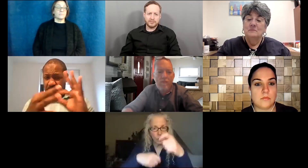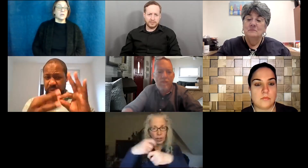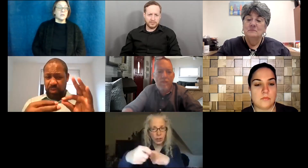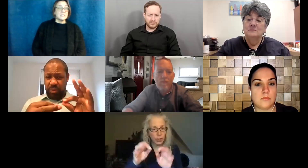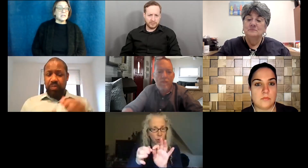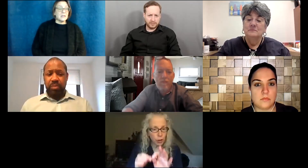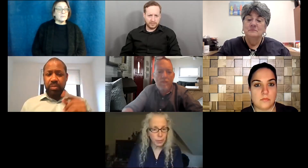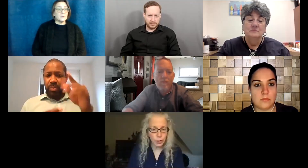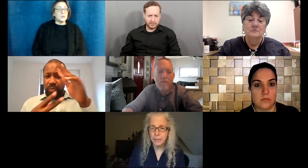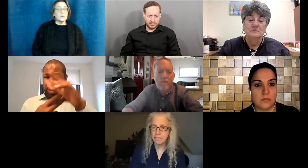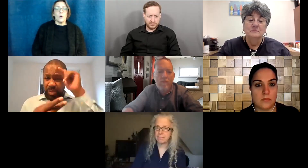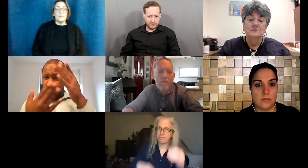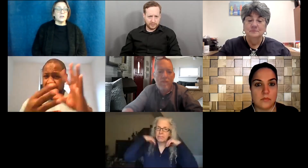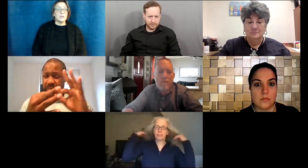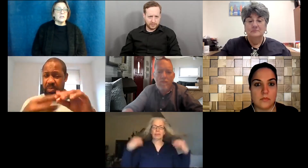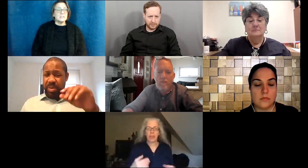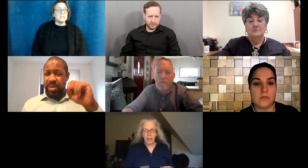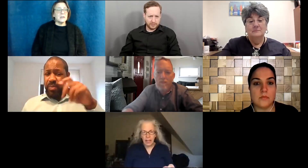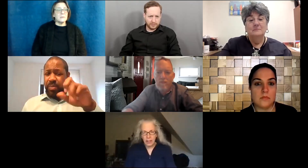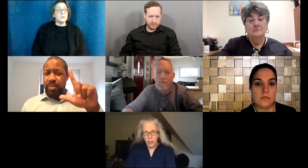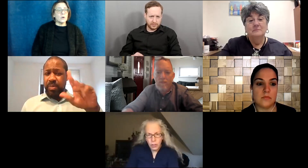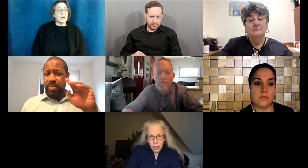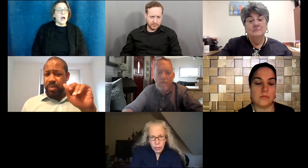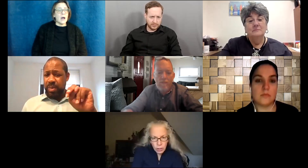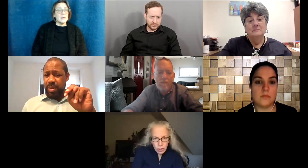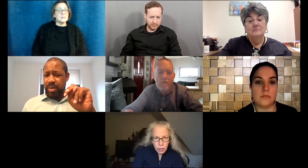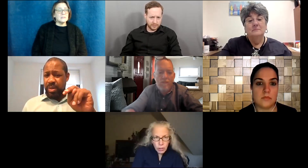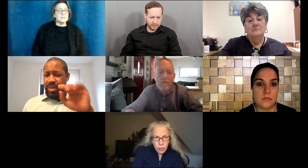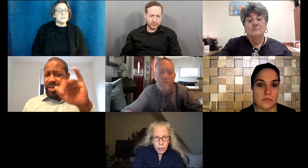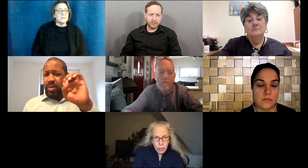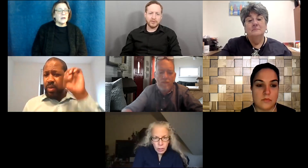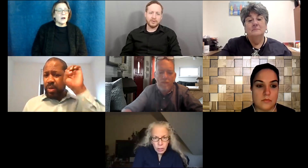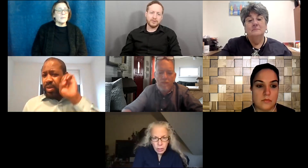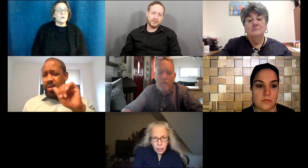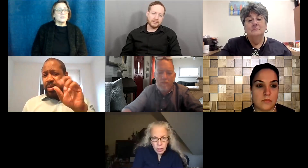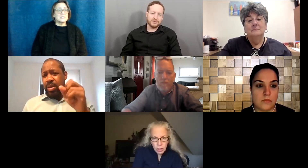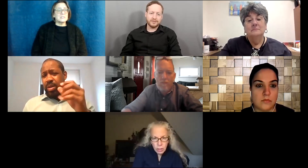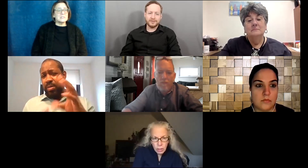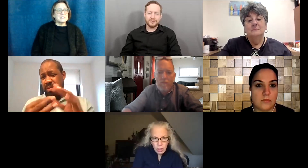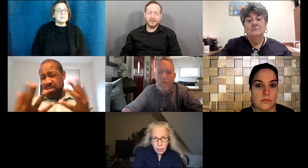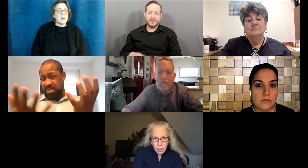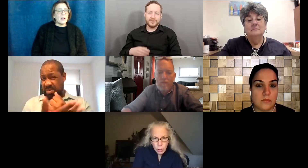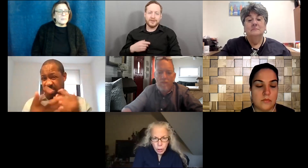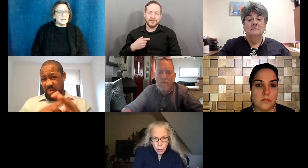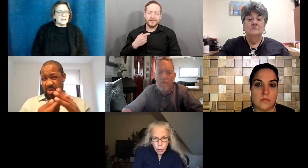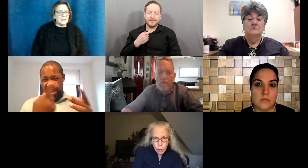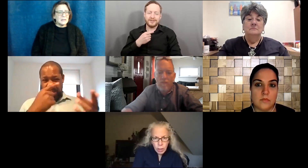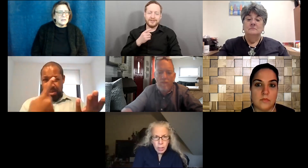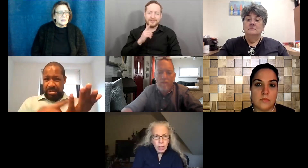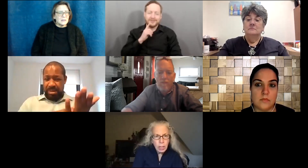Yeah. Switch interpreters. Oh, I'm sorry. Tim, And- your comment about